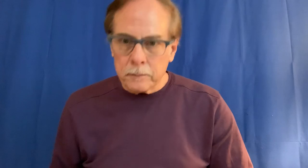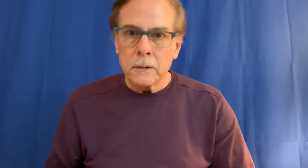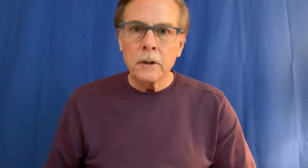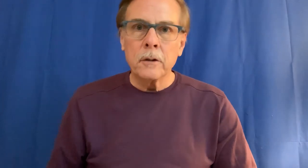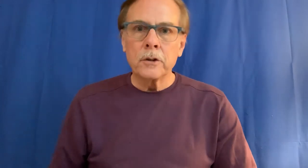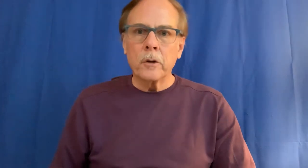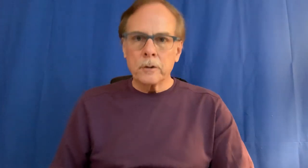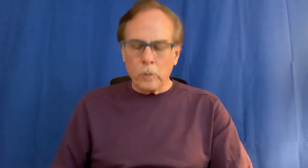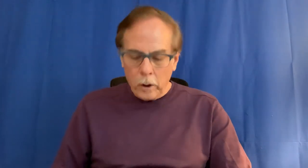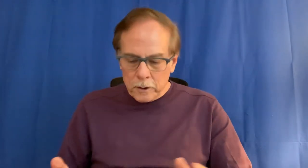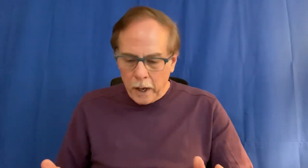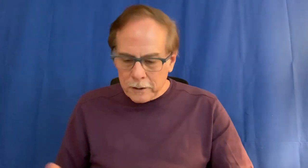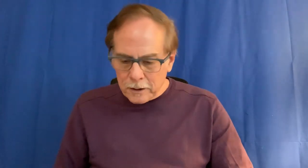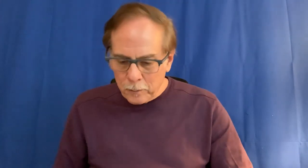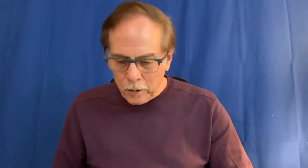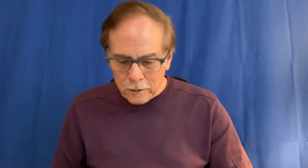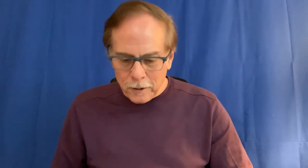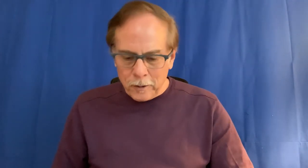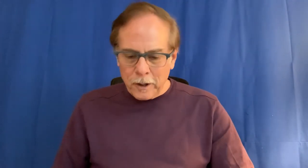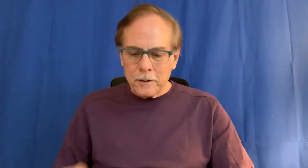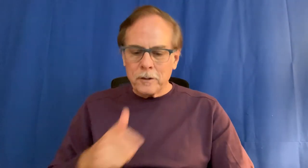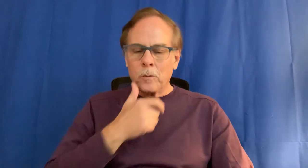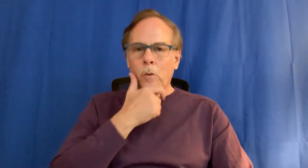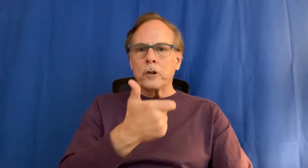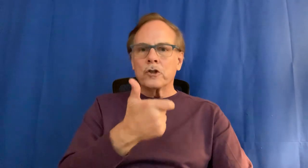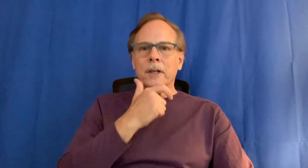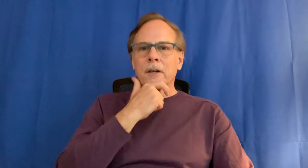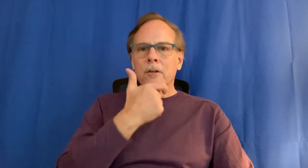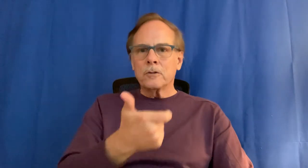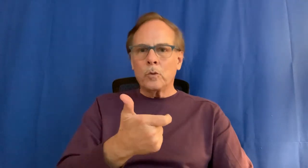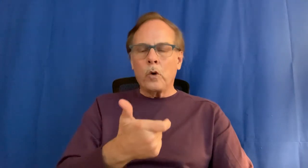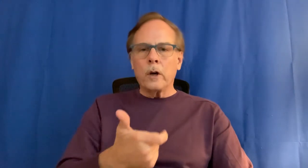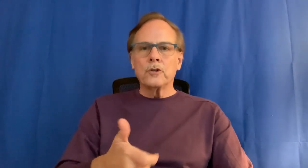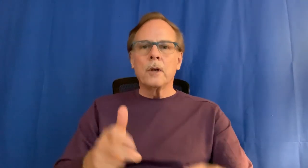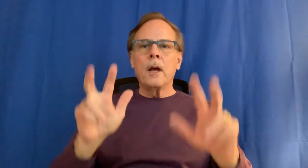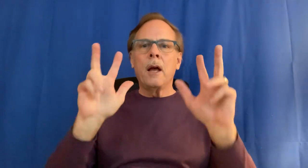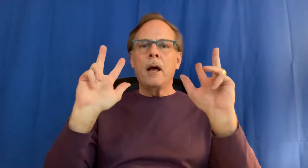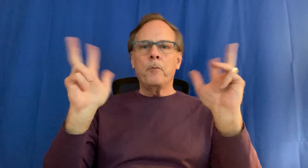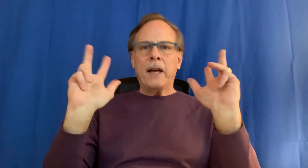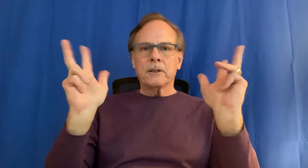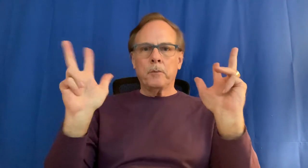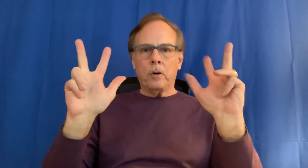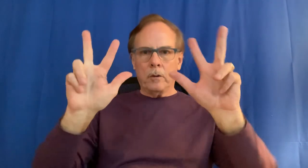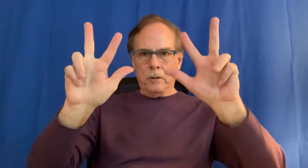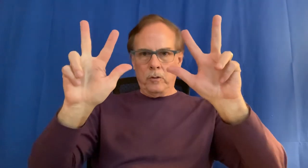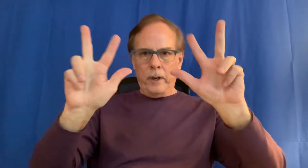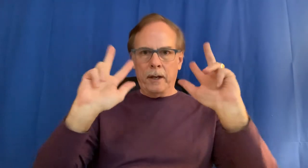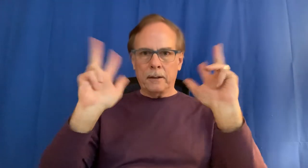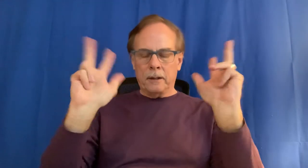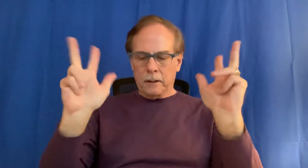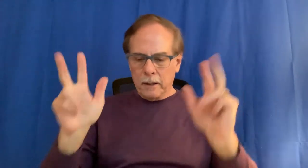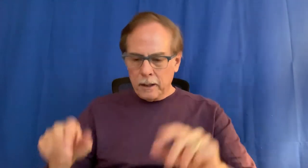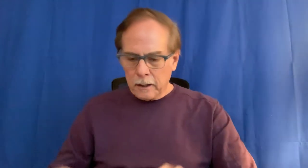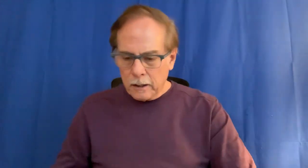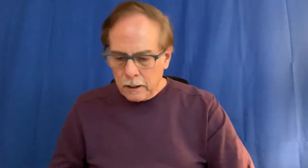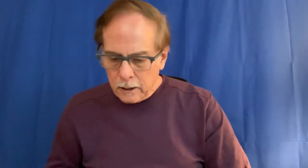Here they're showing to watch basketballs. Okay, so watching to watch basketball. The three hands like that.